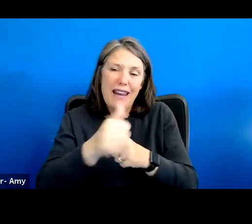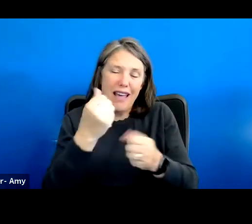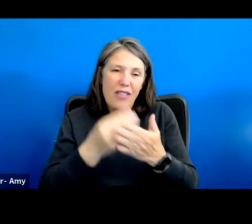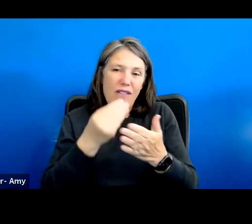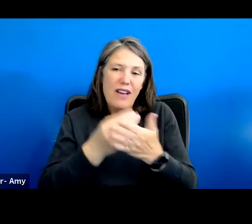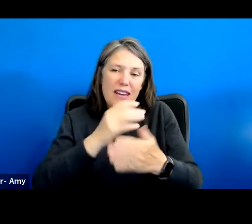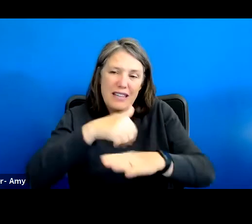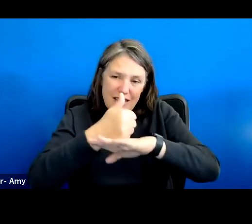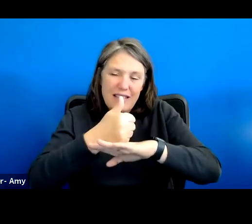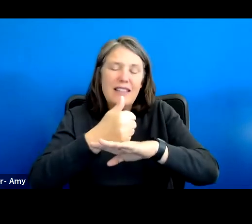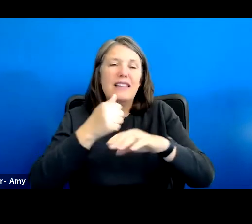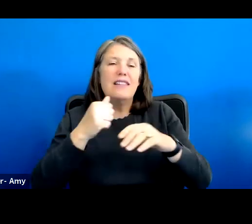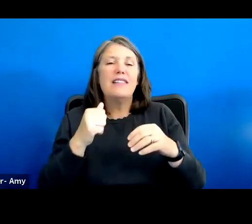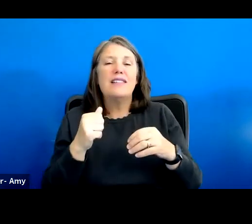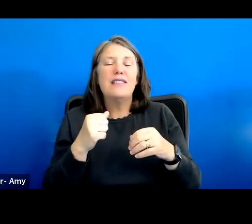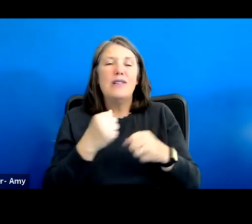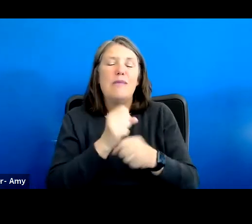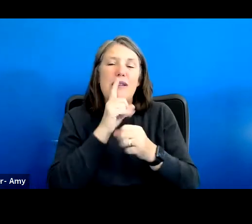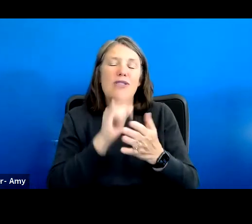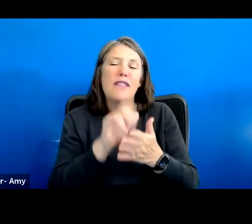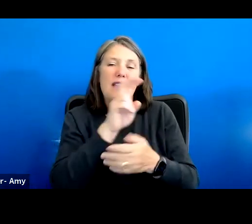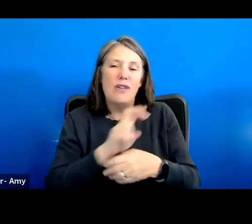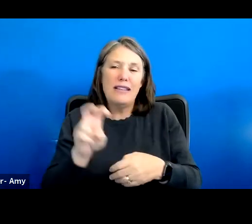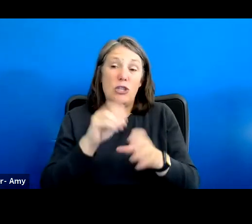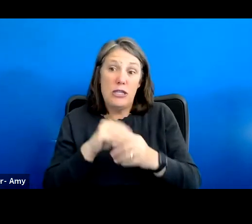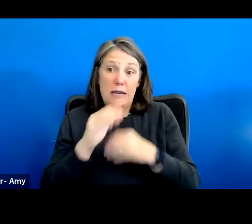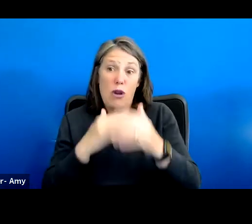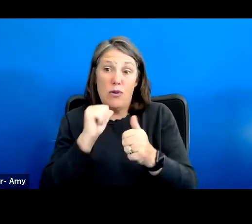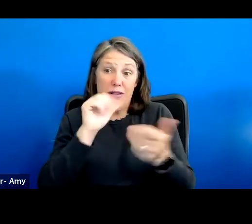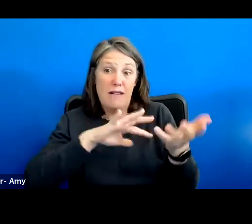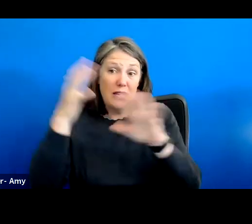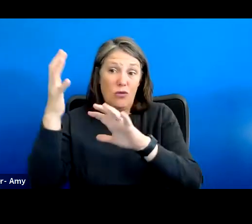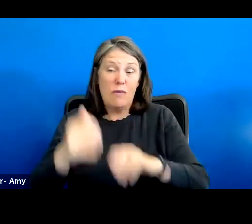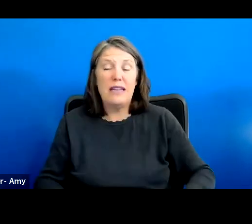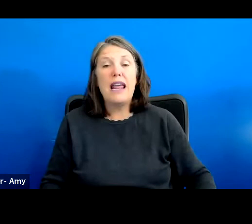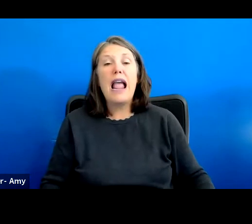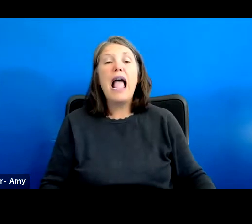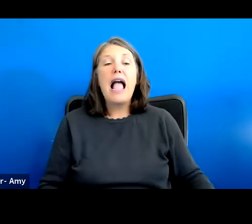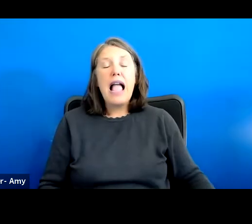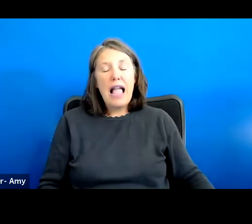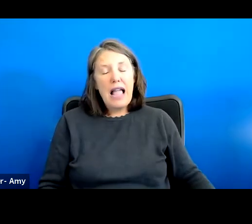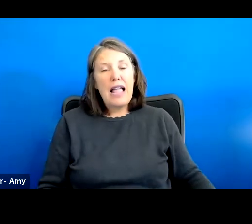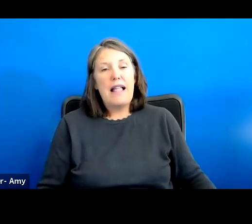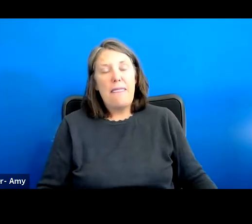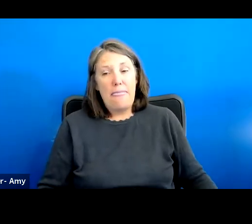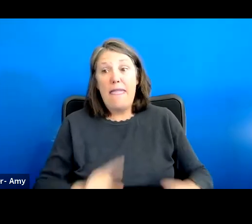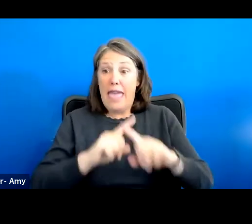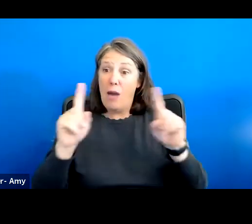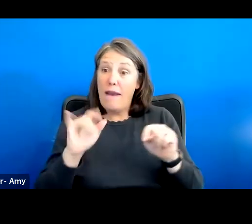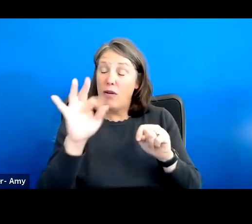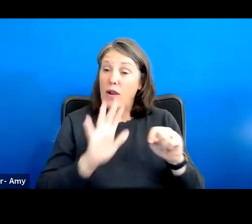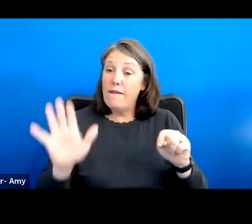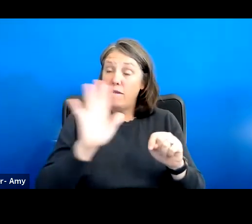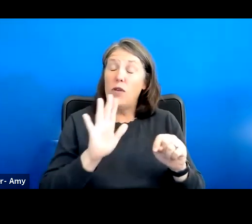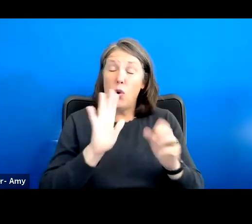in place to make sure that our transitions in progress are not disrupted. However, if any of your centers do still have